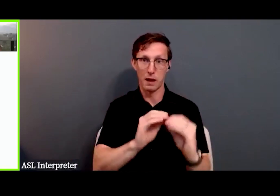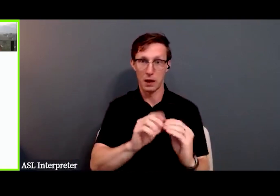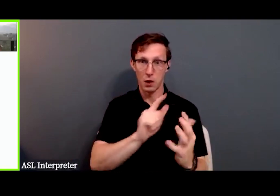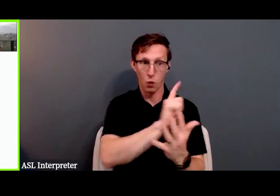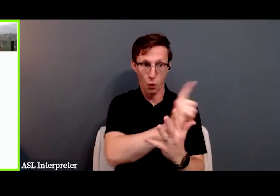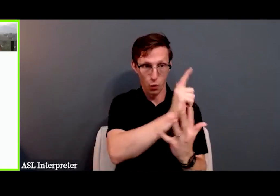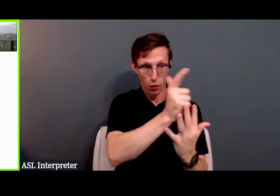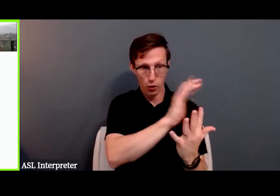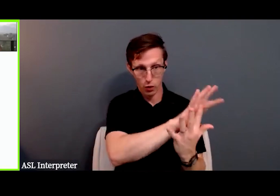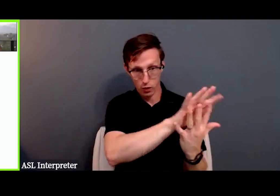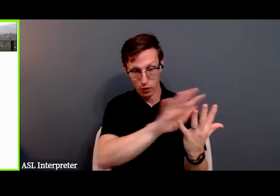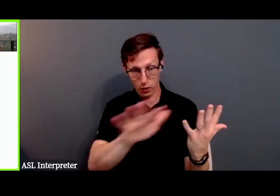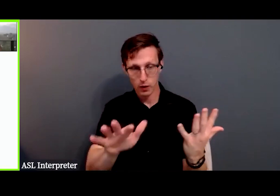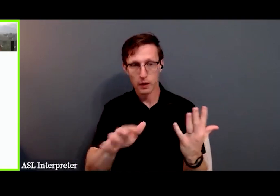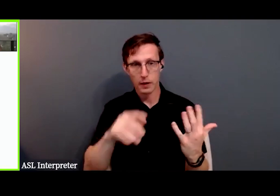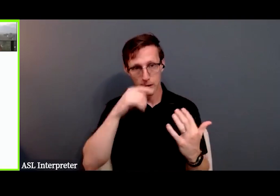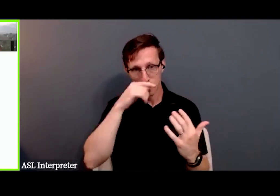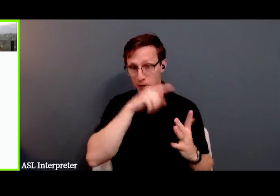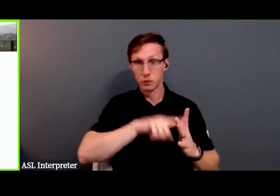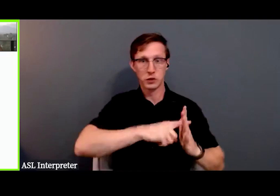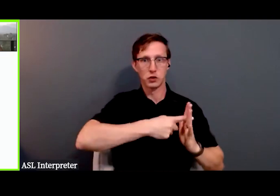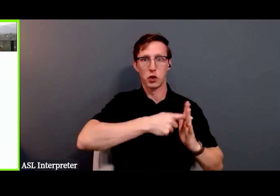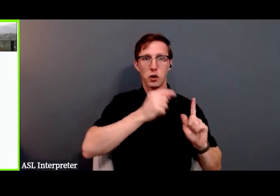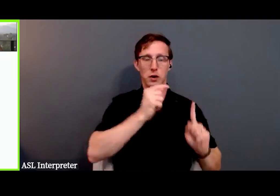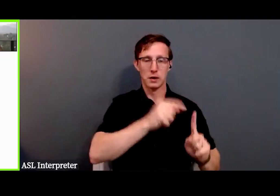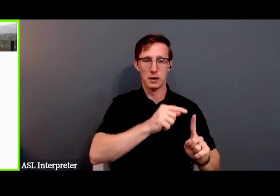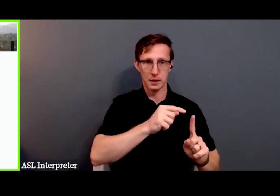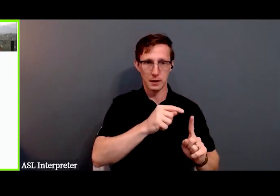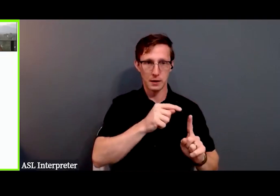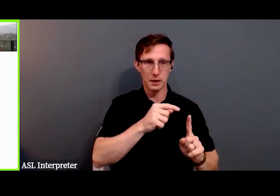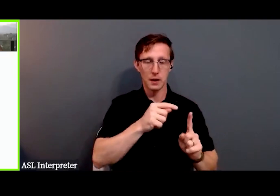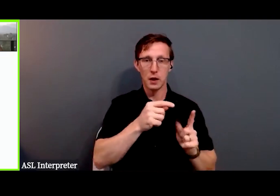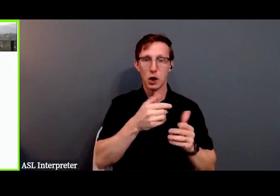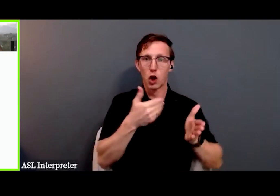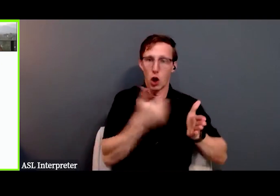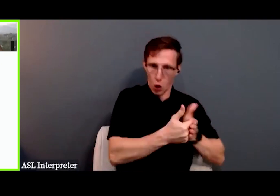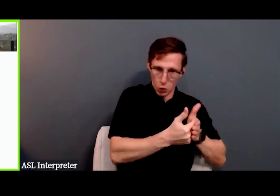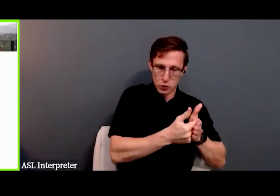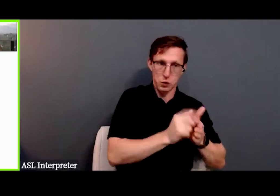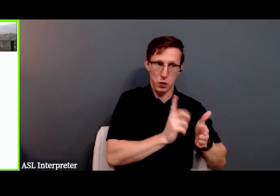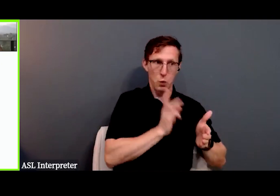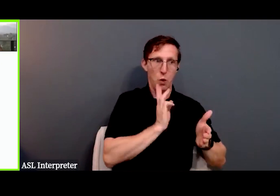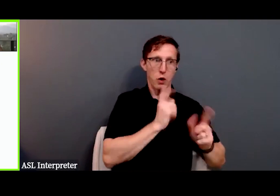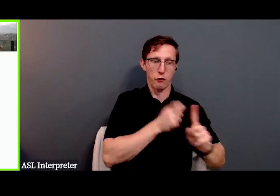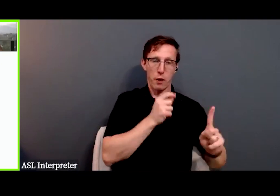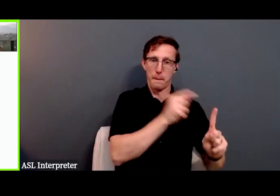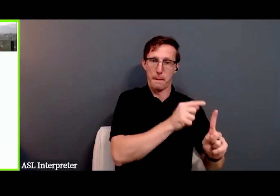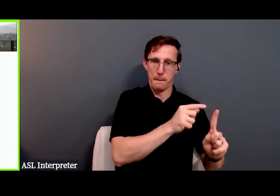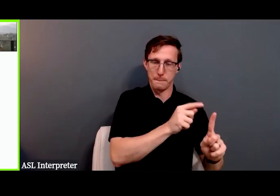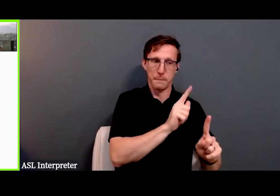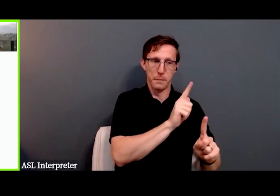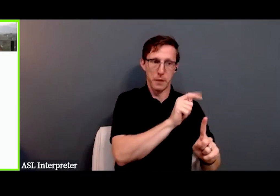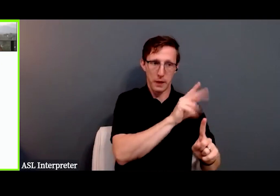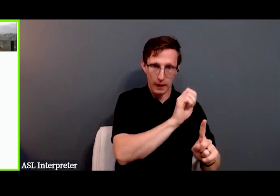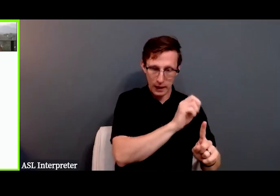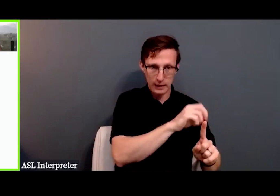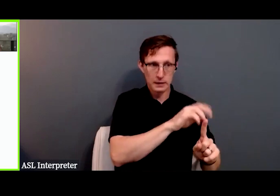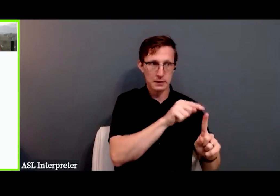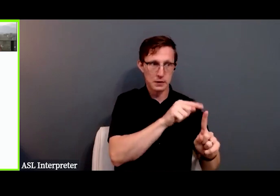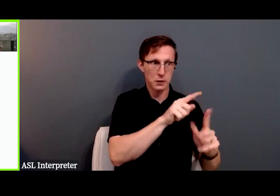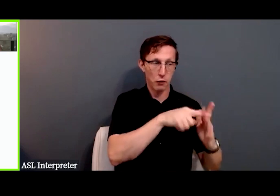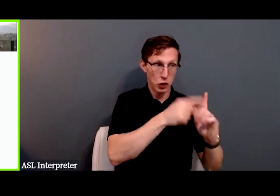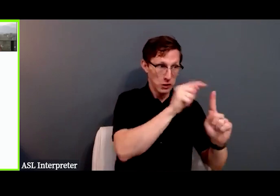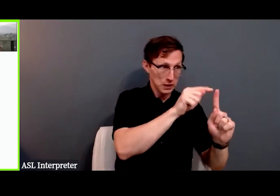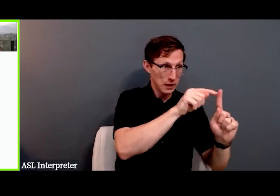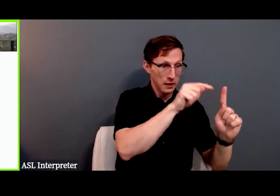system is we begin at the points that are closest to the source of water. So we want to make sure that the distribution system